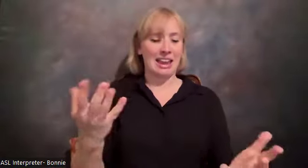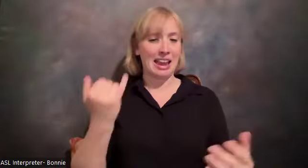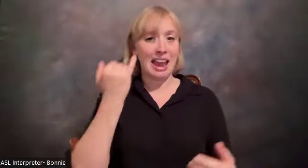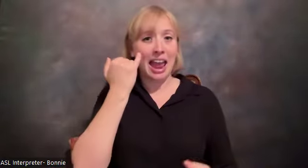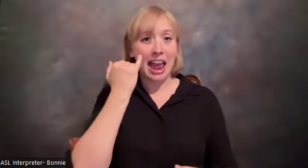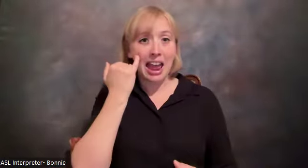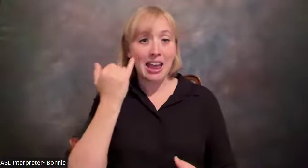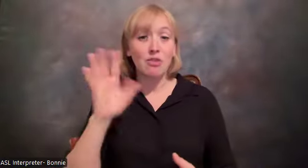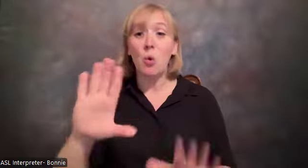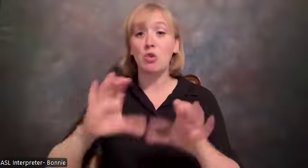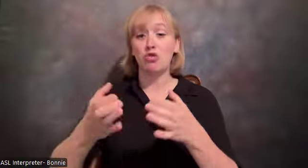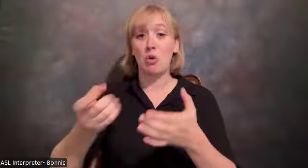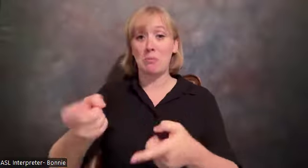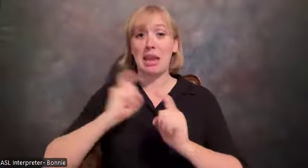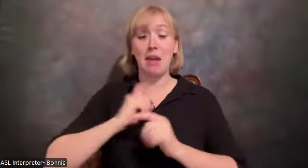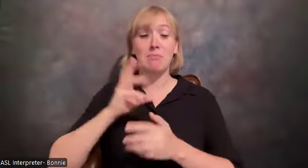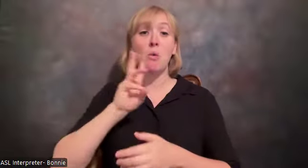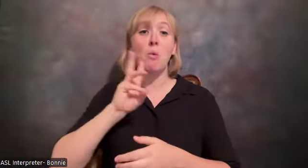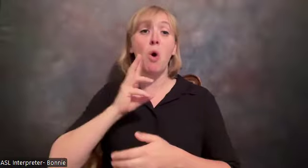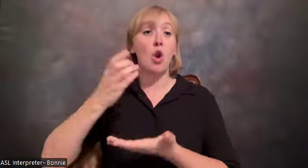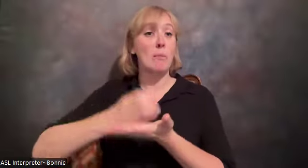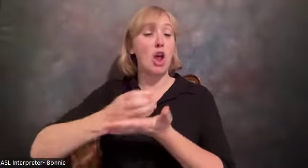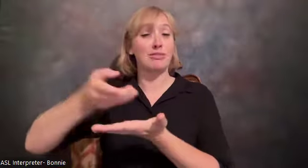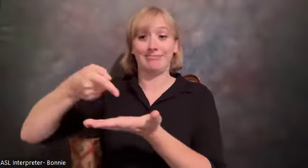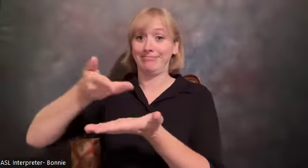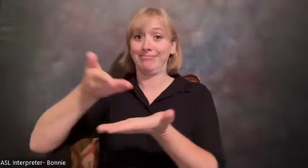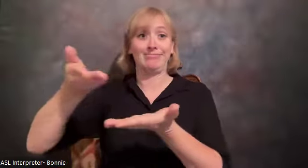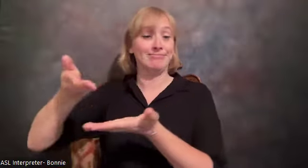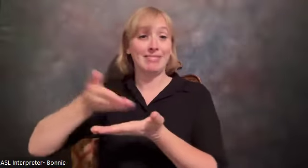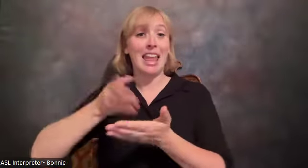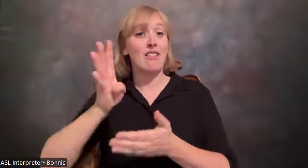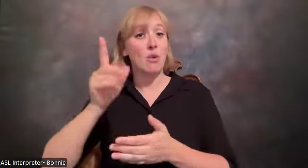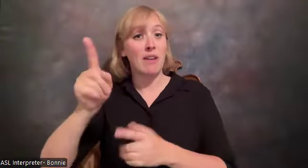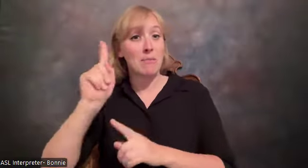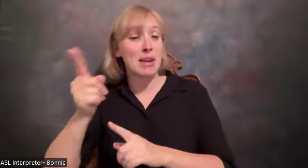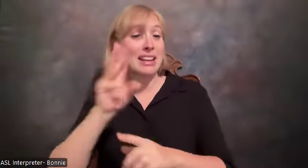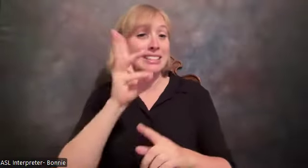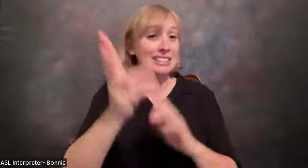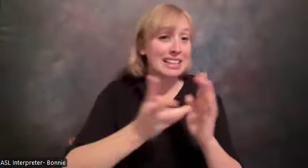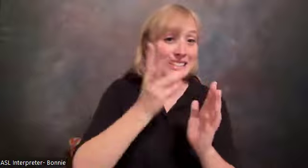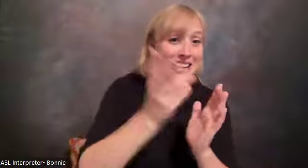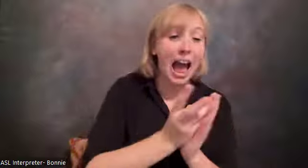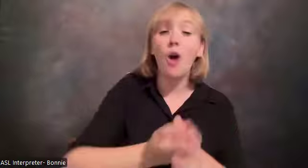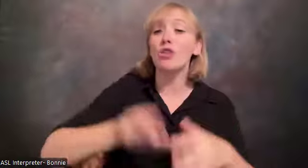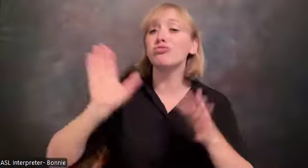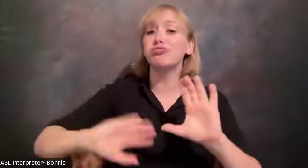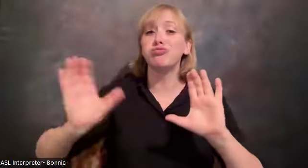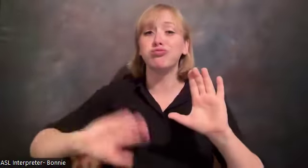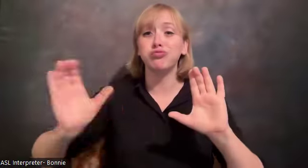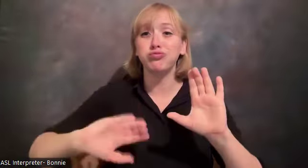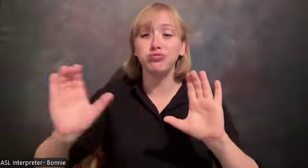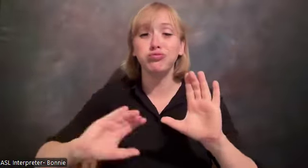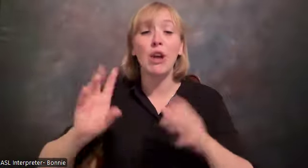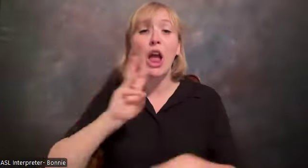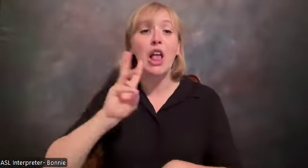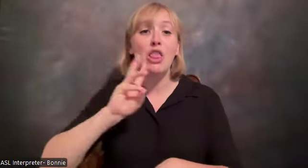is your group was kind enough to give me this bottle of water. And over the next 45 minutes to 6 hours that I'm talking with you, I will,